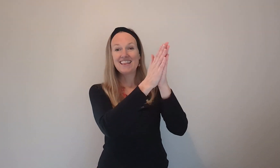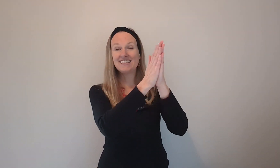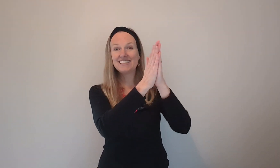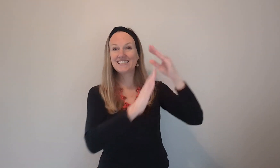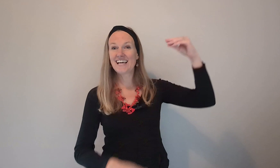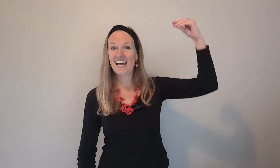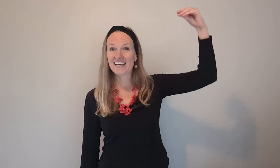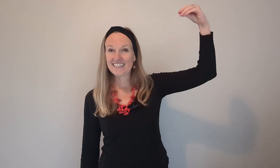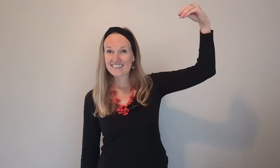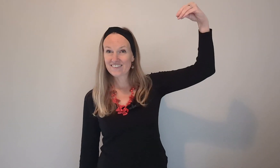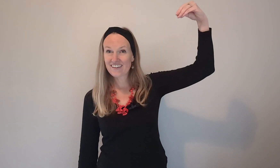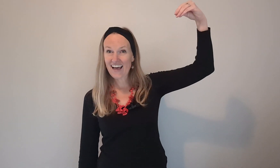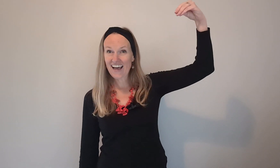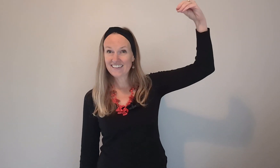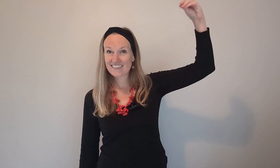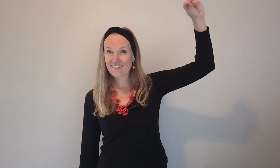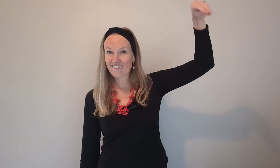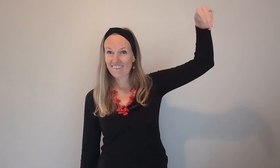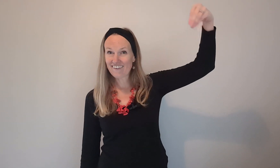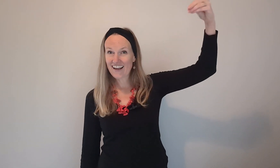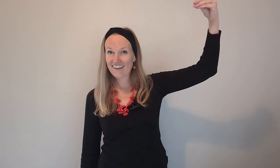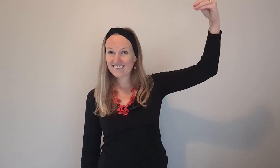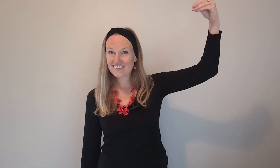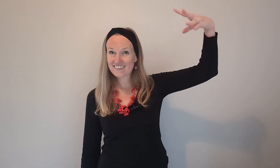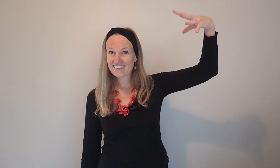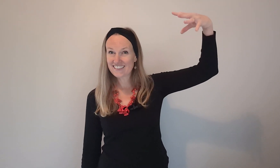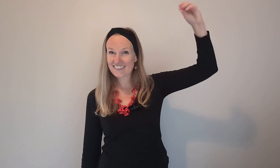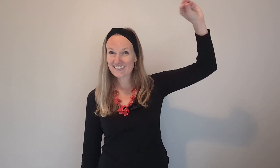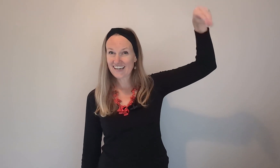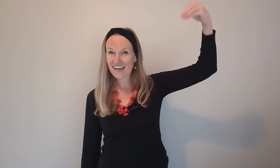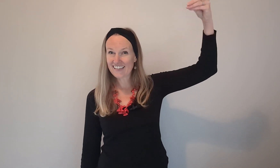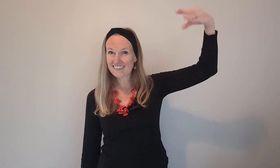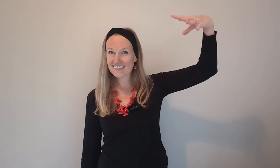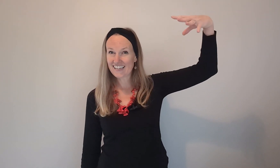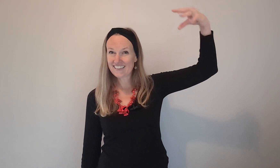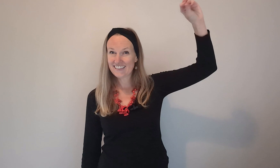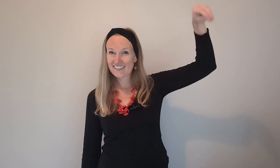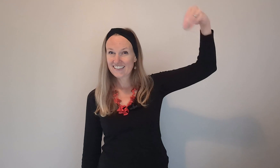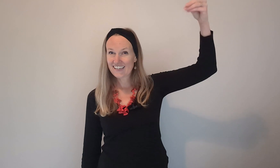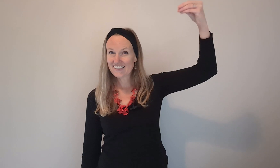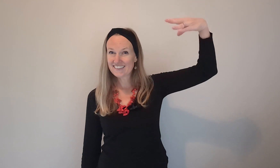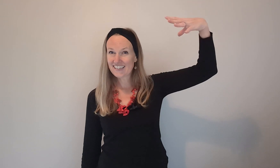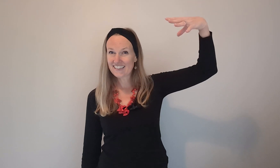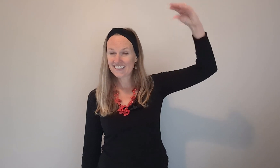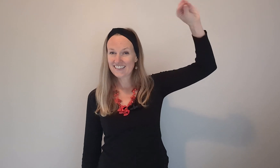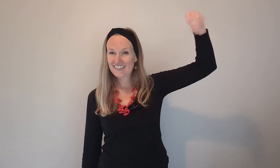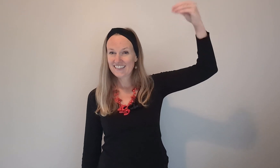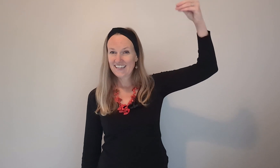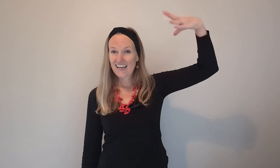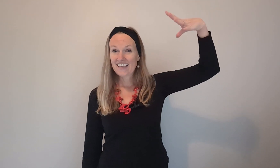the sun. So for that, you go around. You're showing the sun in the sky. The sun. Okay, the sun. And